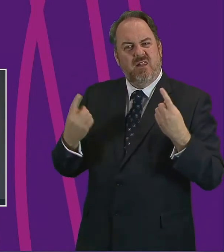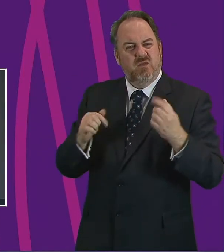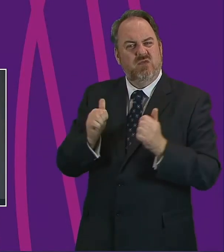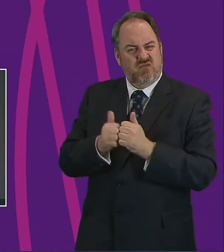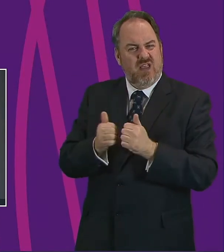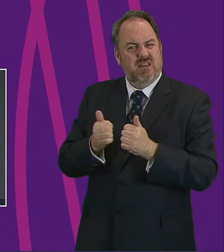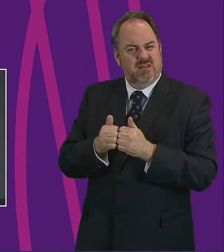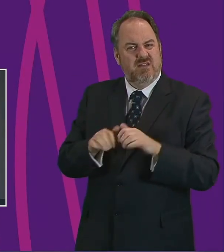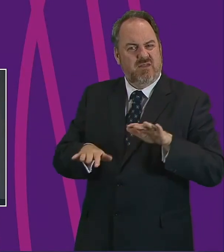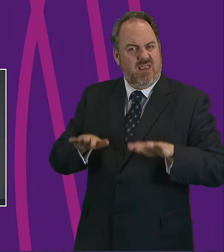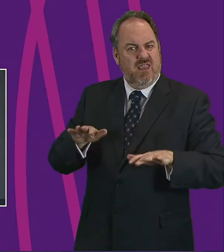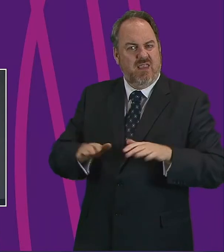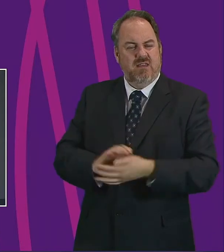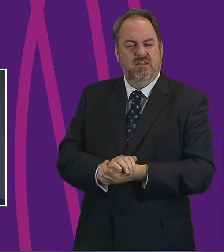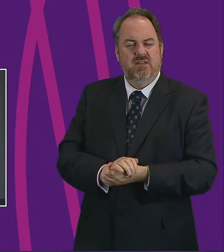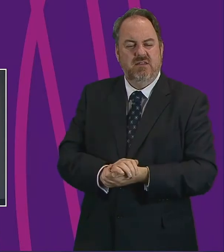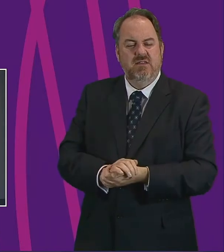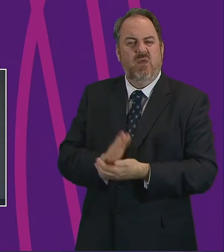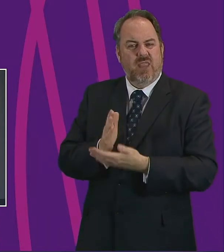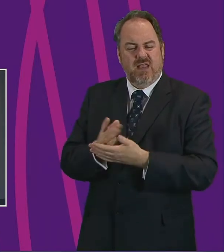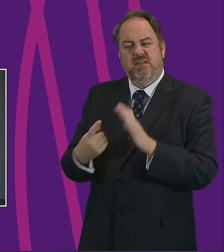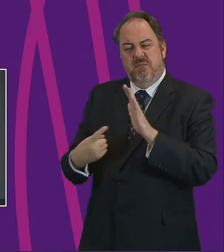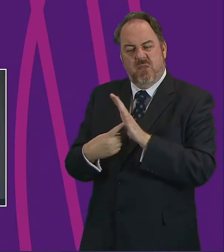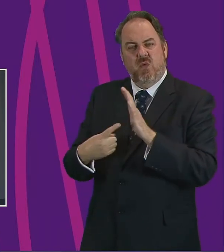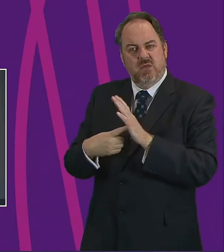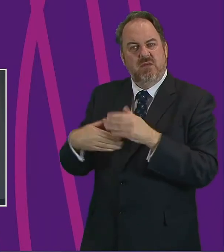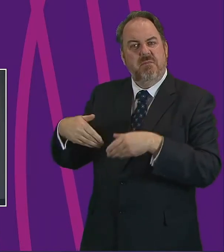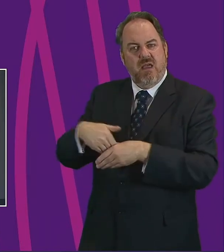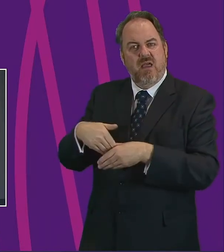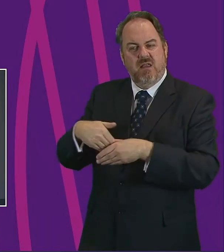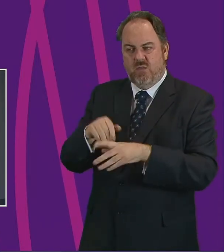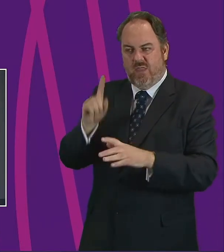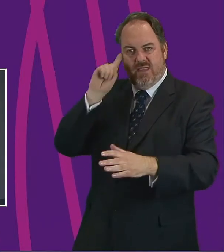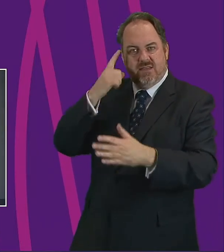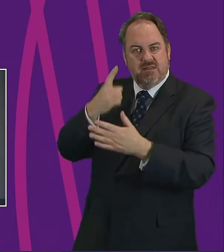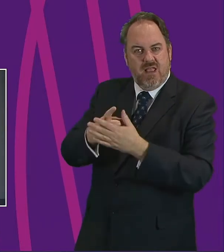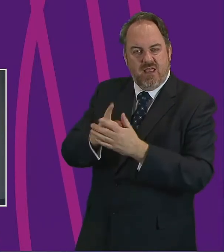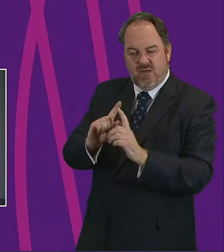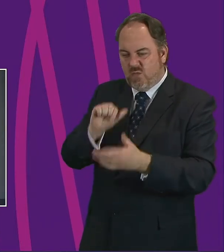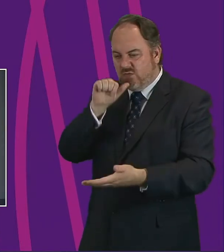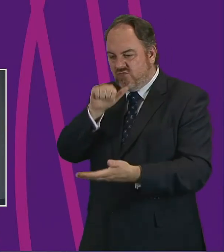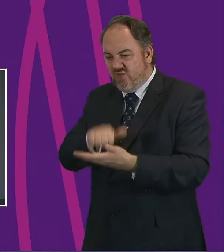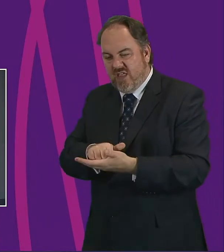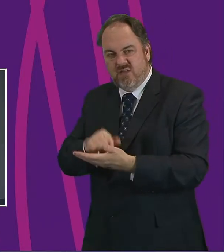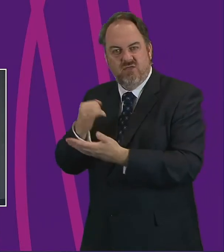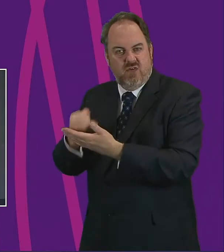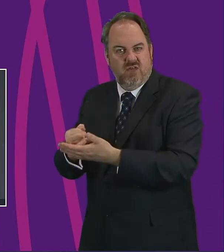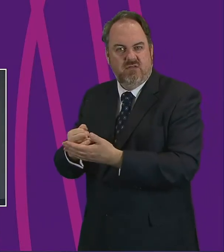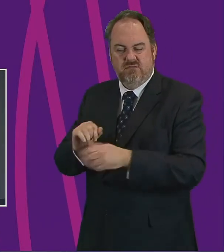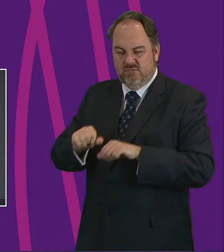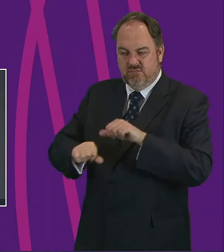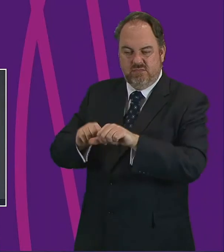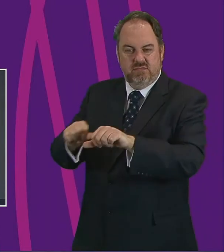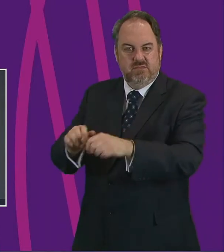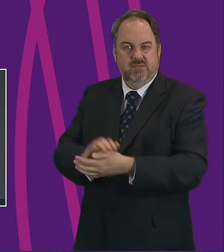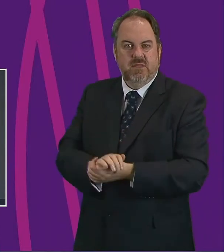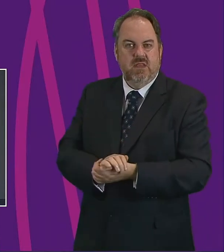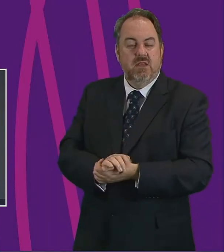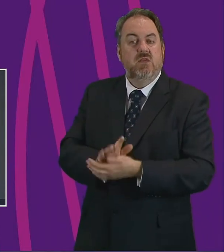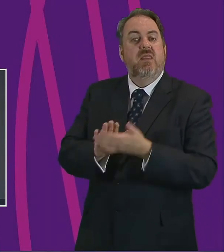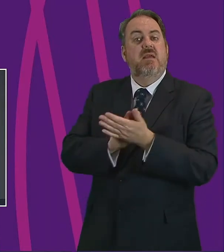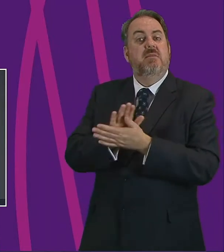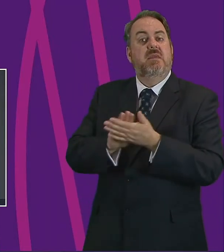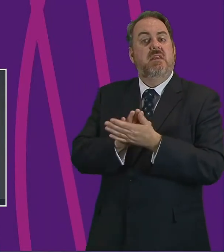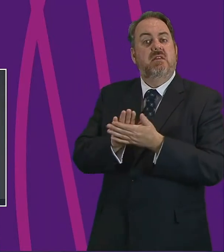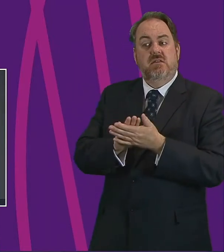with the Education Recovery Group is critical in coming to judgments about many of these questions. And local authorities